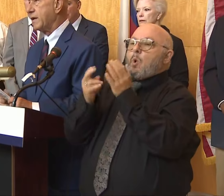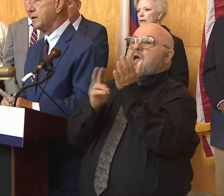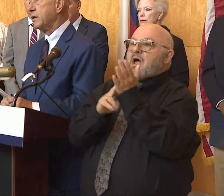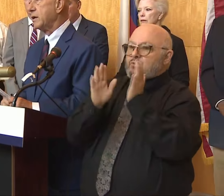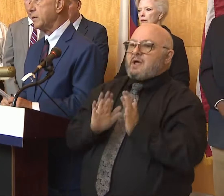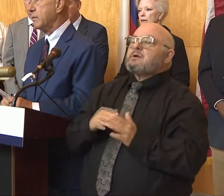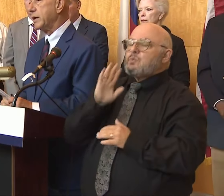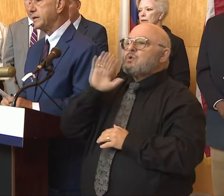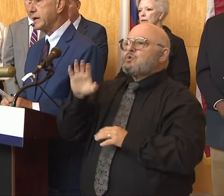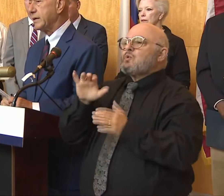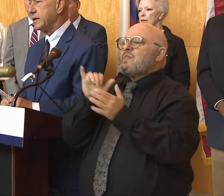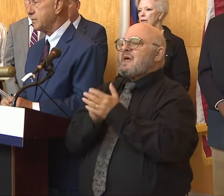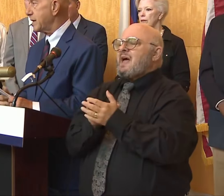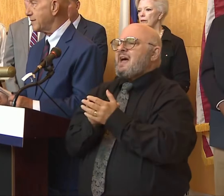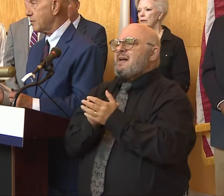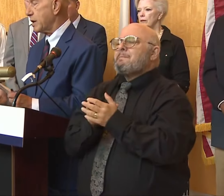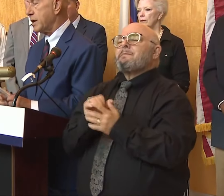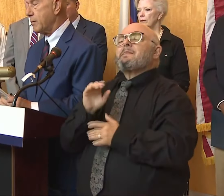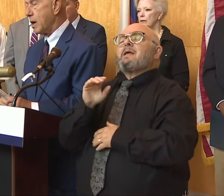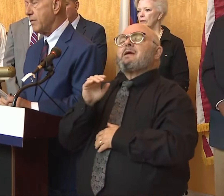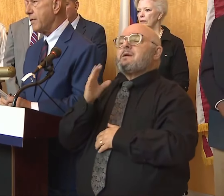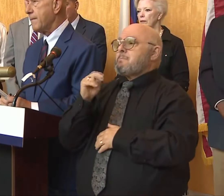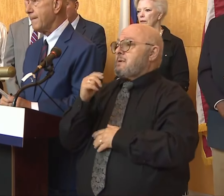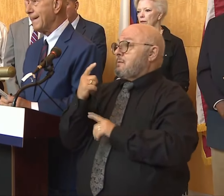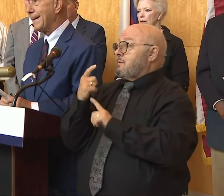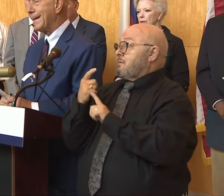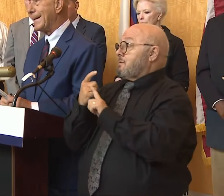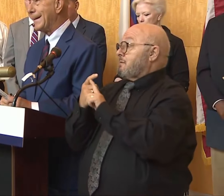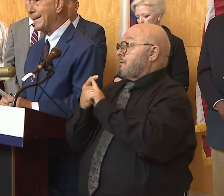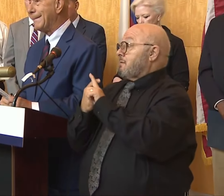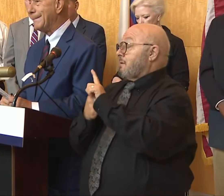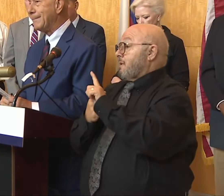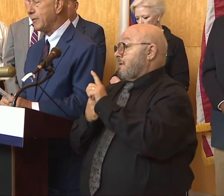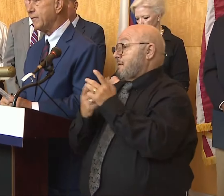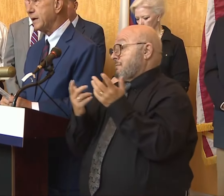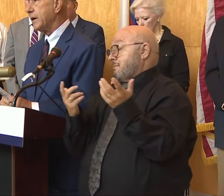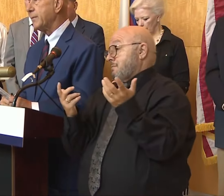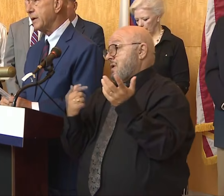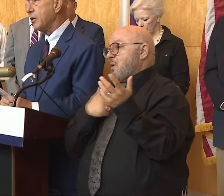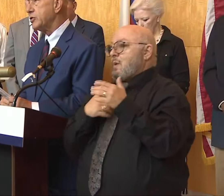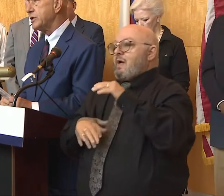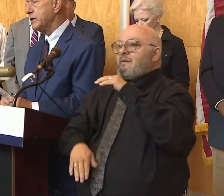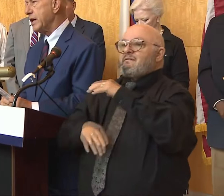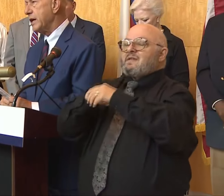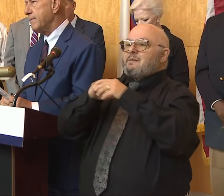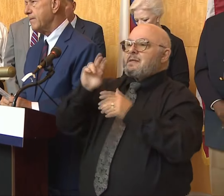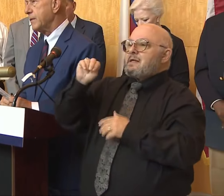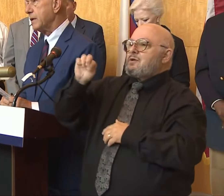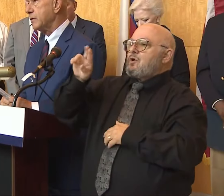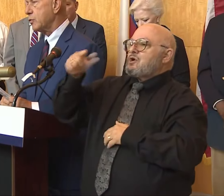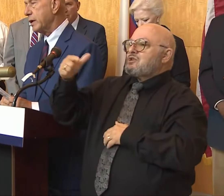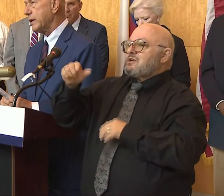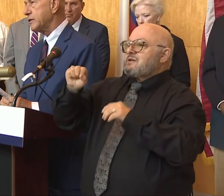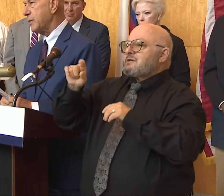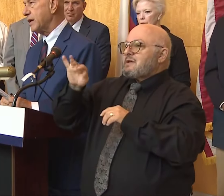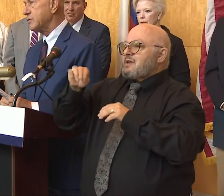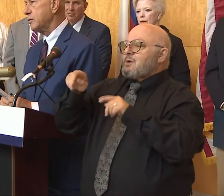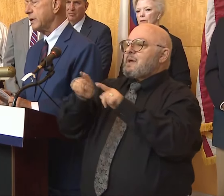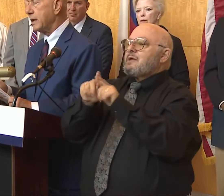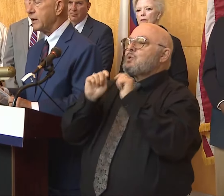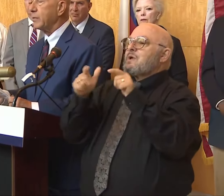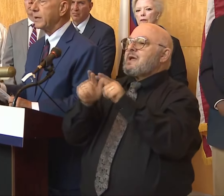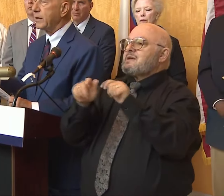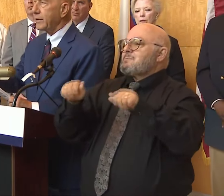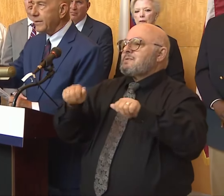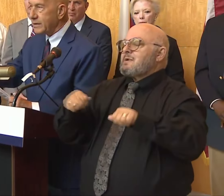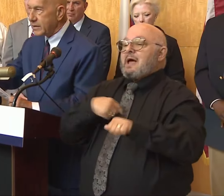do that. But it's been, what, a month? We're filling up NRG Stadium as quickly as possible,